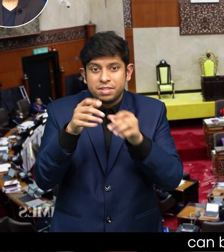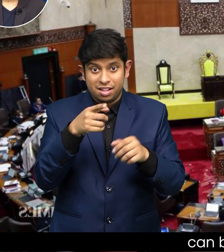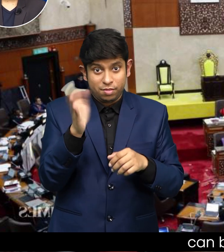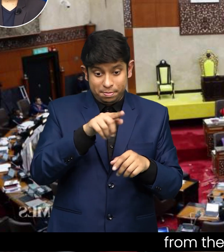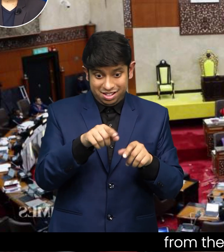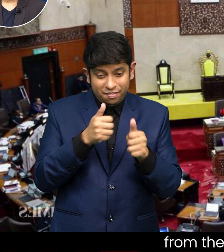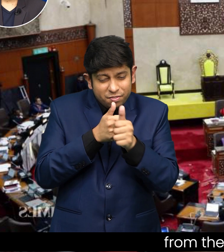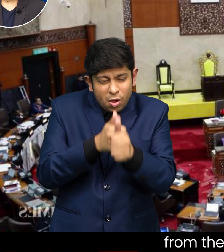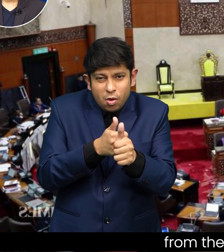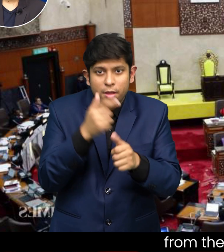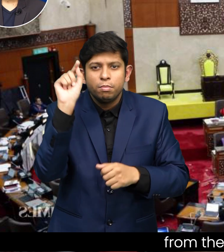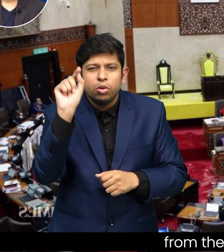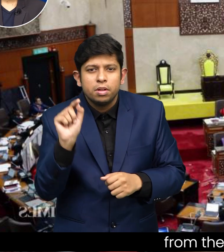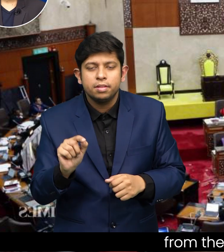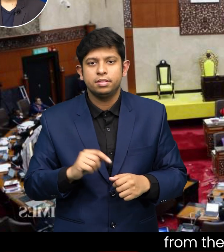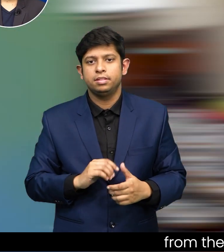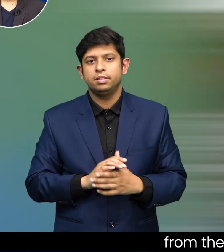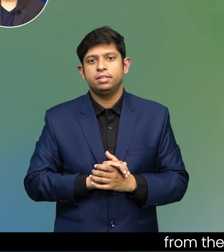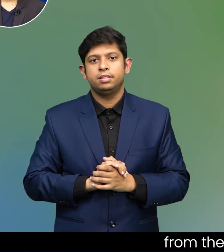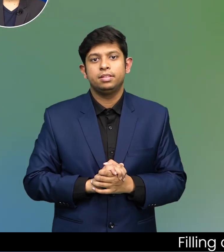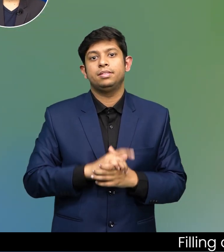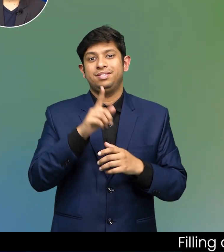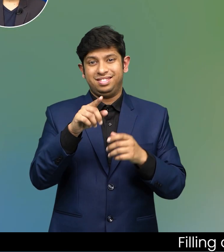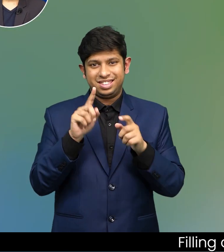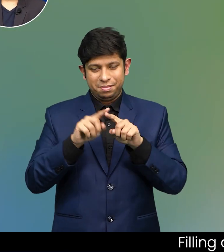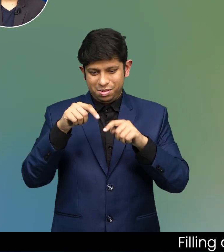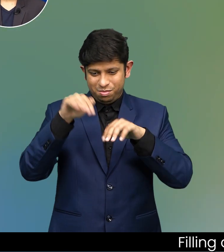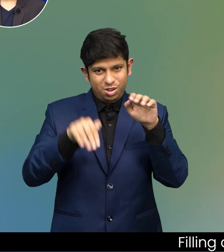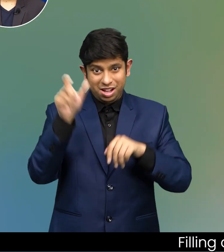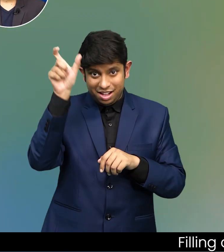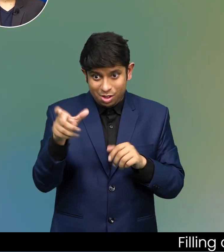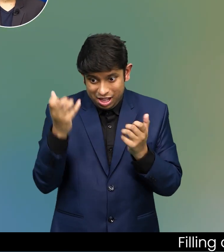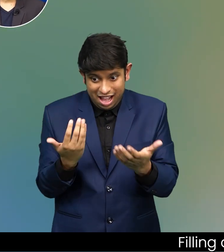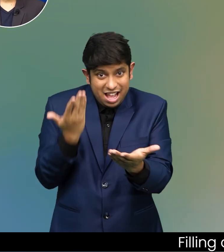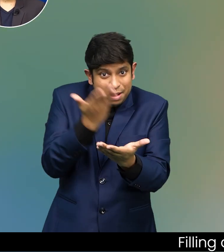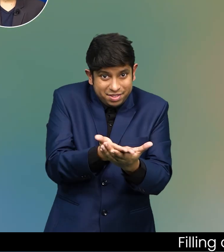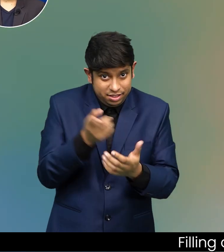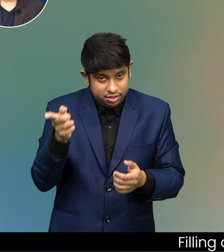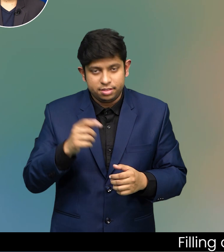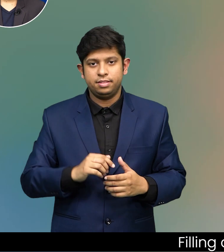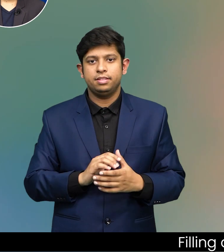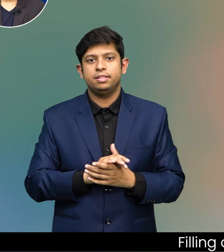be explained from the following steps. Filling of nomination.